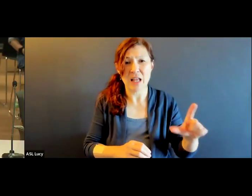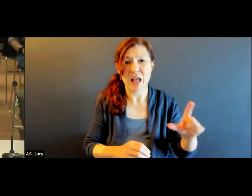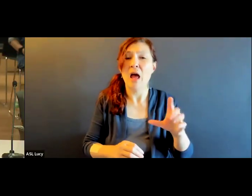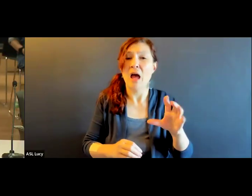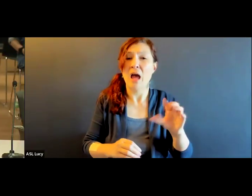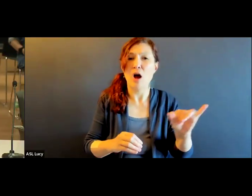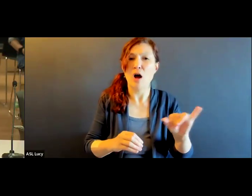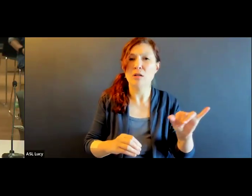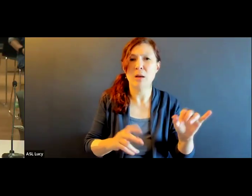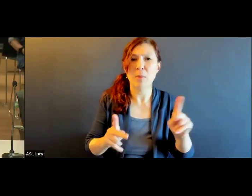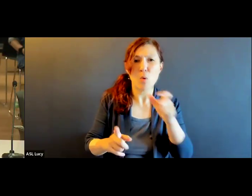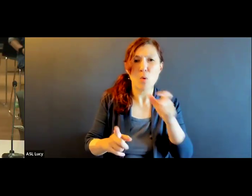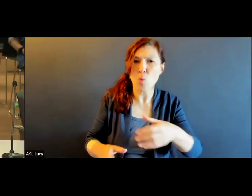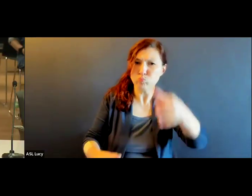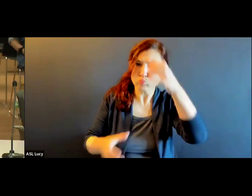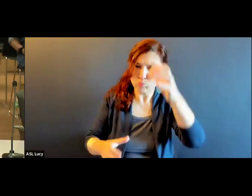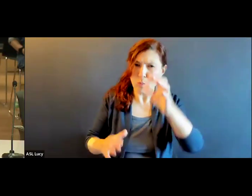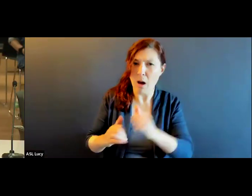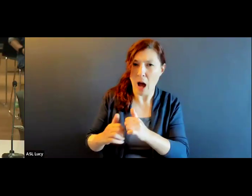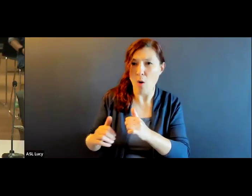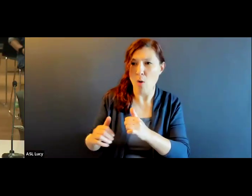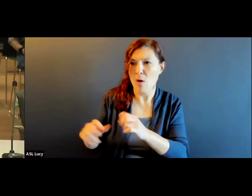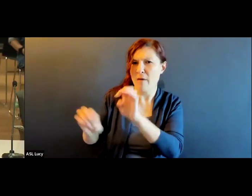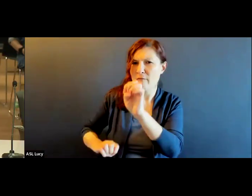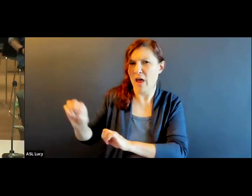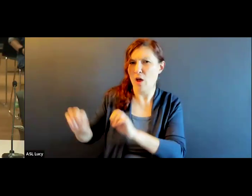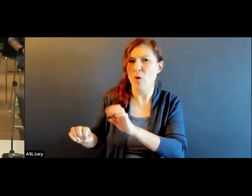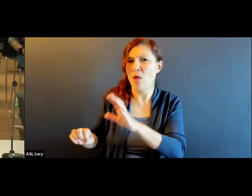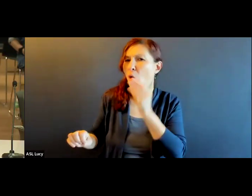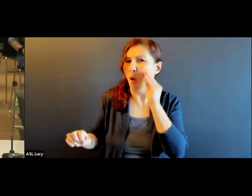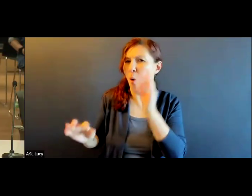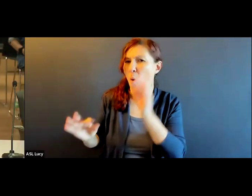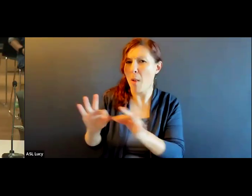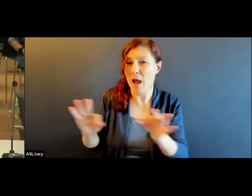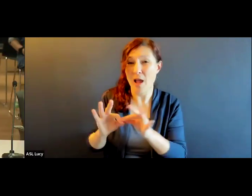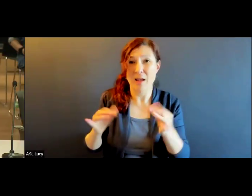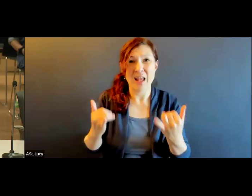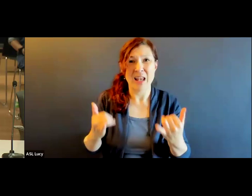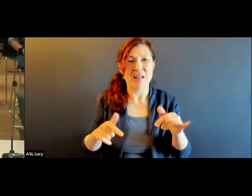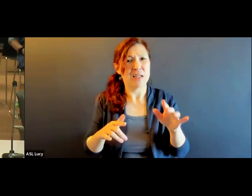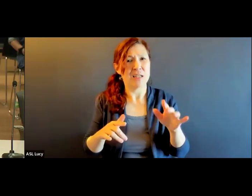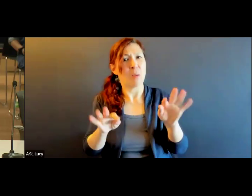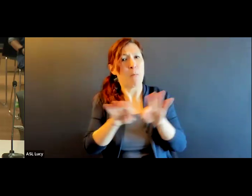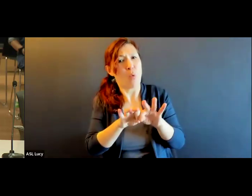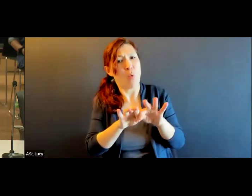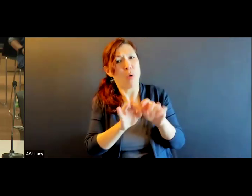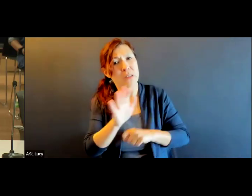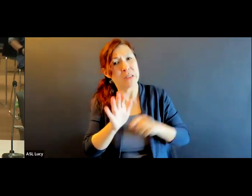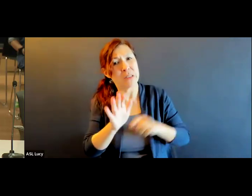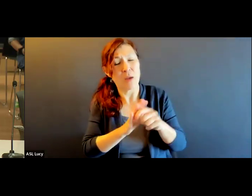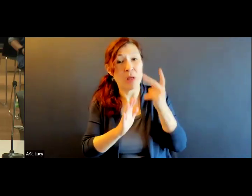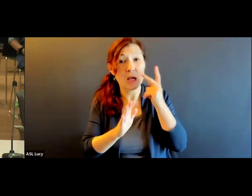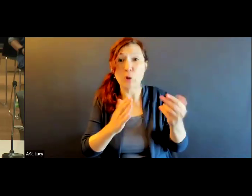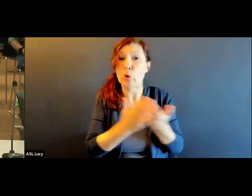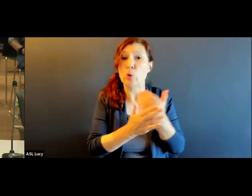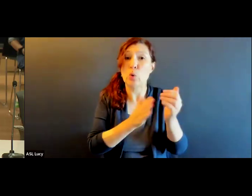language. This is a propitious time to look at this whole issue. You are looking at the reorganization and new